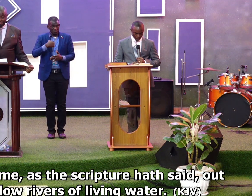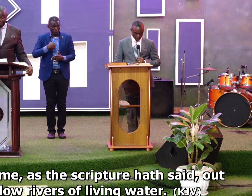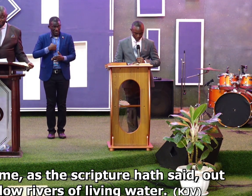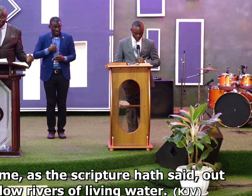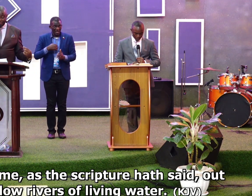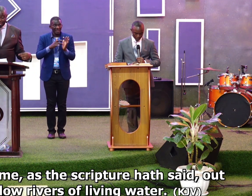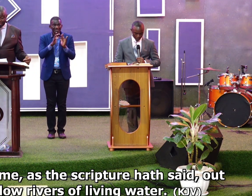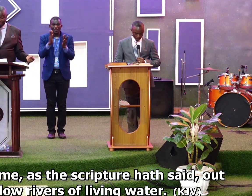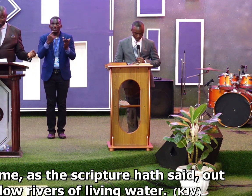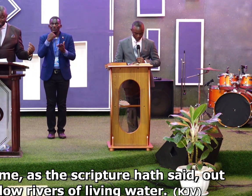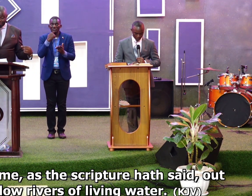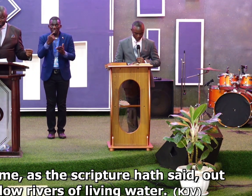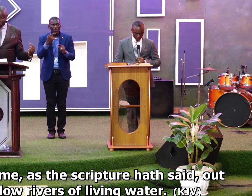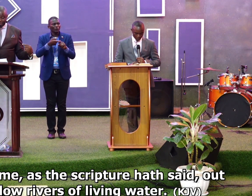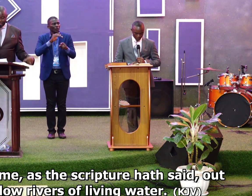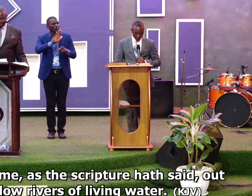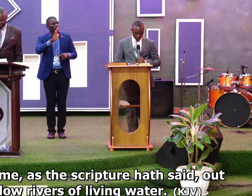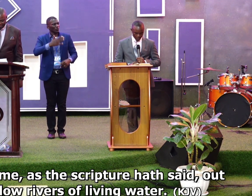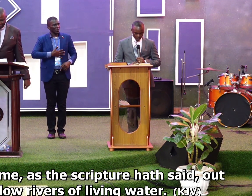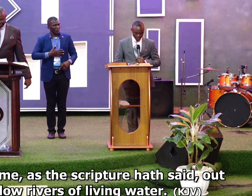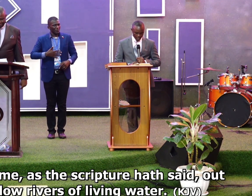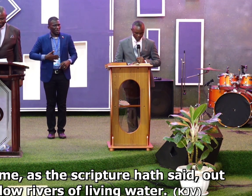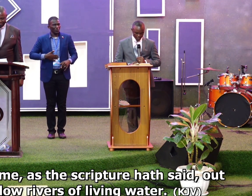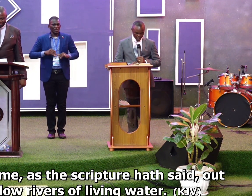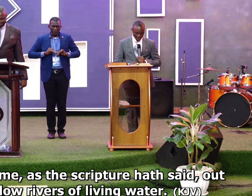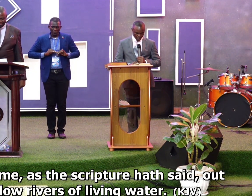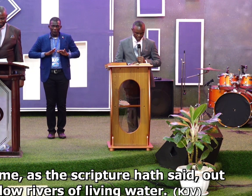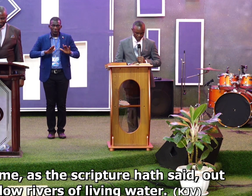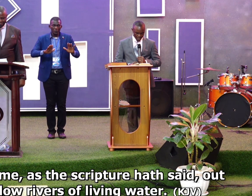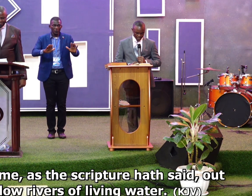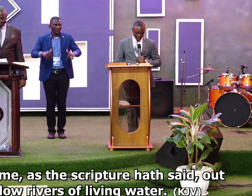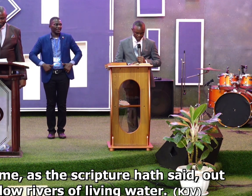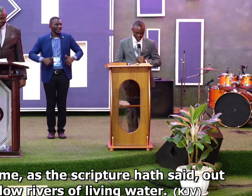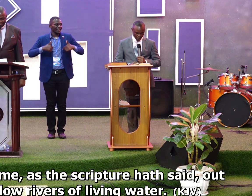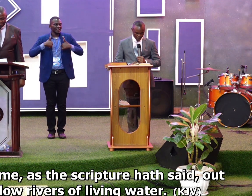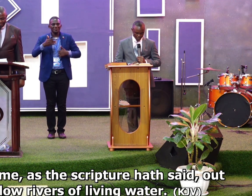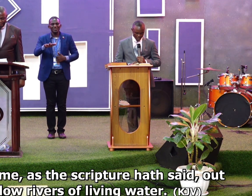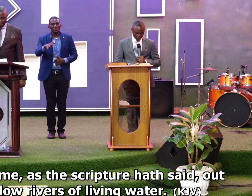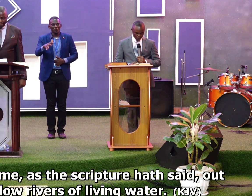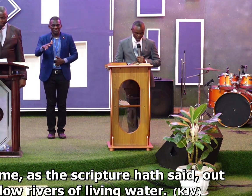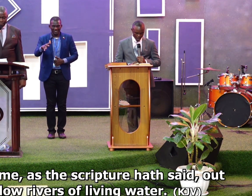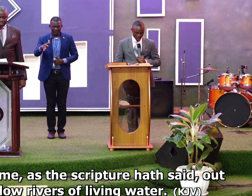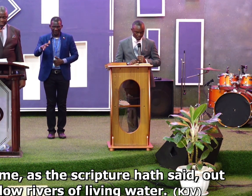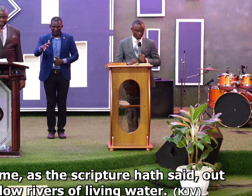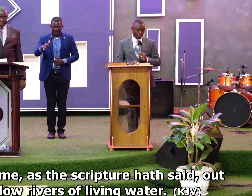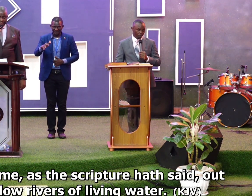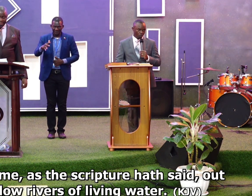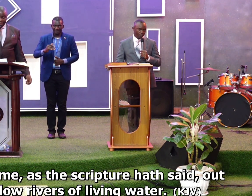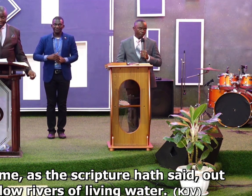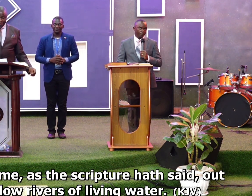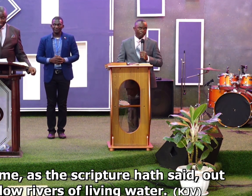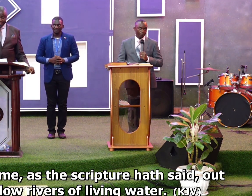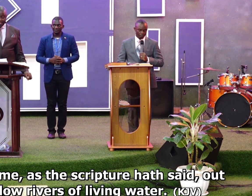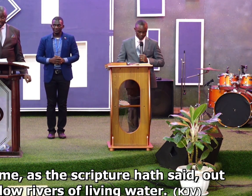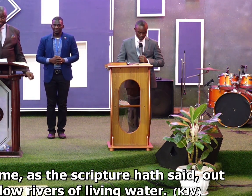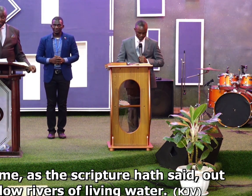shall flow rivers of living water. Ng'echigambo bwechigamba nti emige gy'amazzi amalamu ginafulumanga omutima gwe.